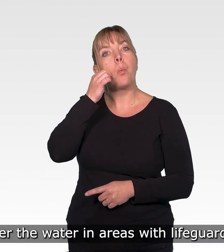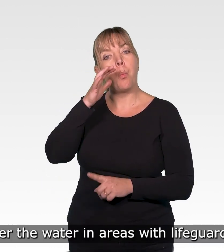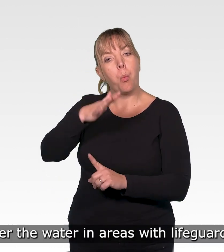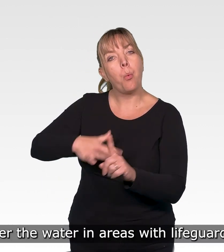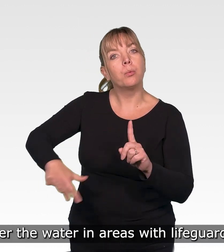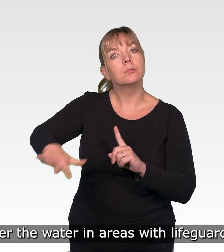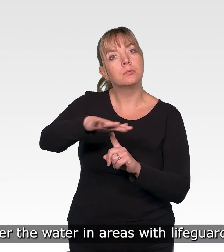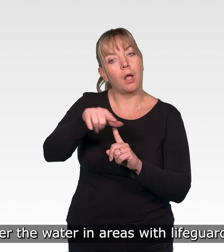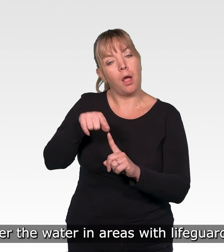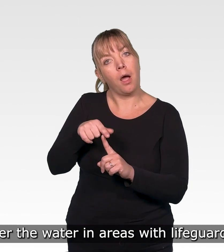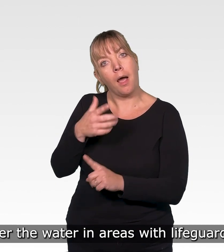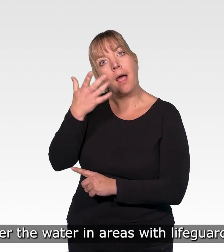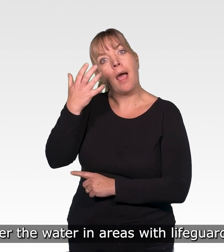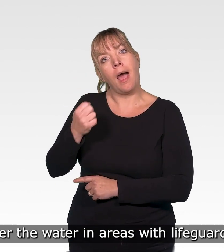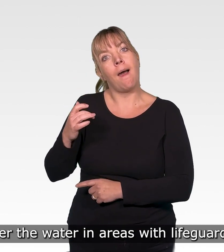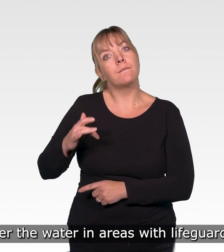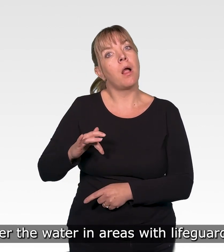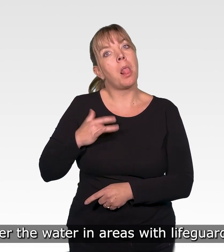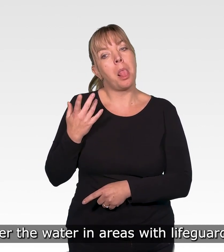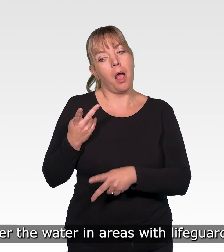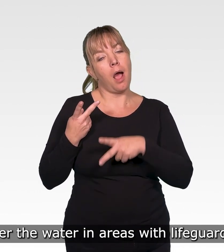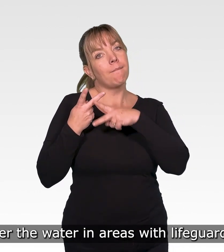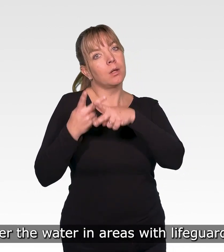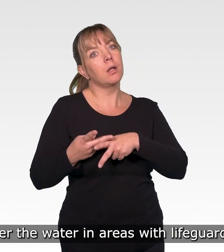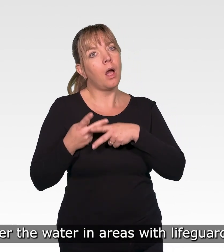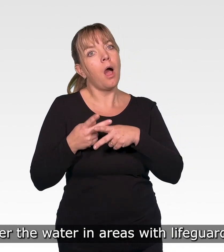Only enter the water in areas with lifeguard cover.